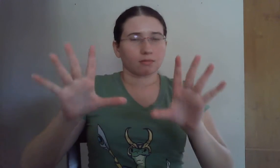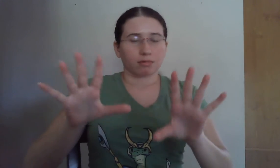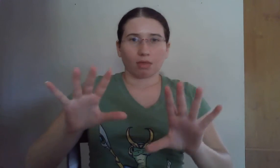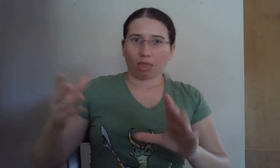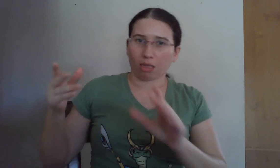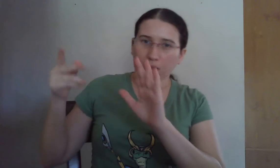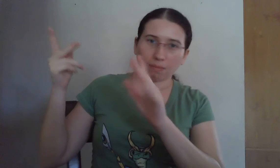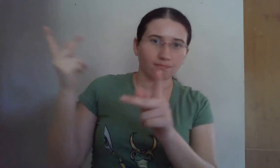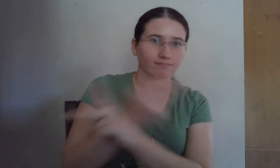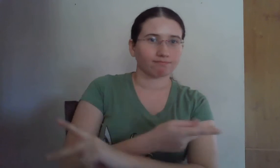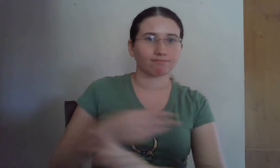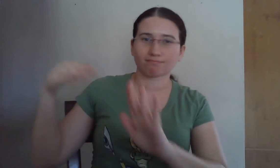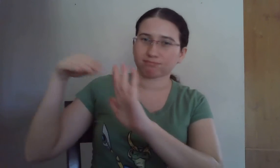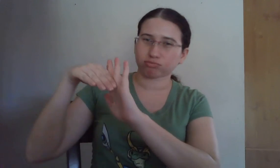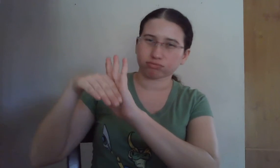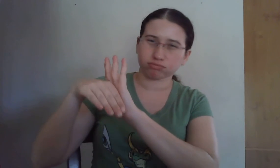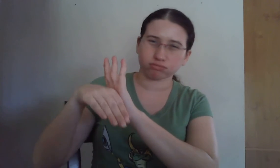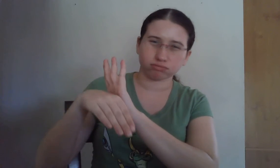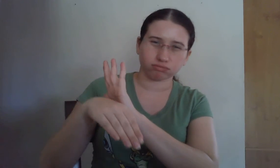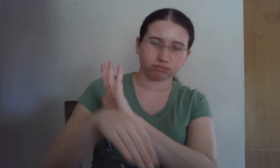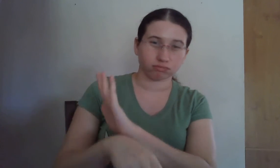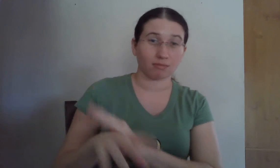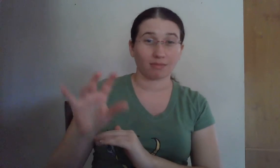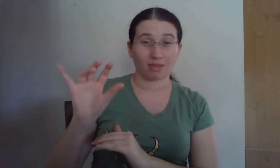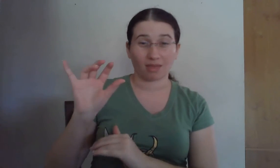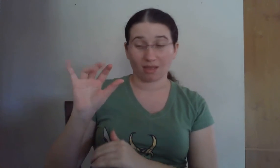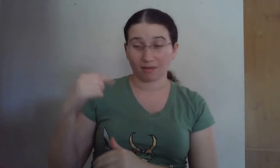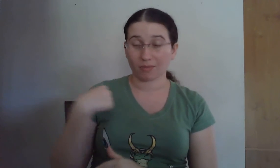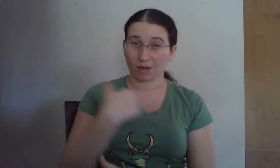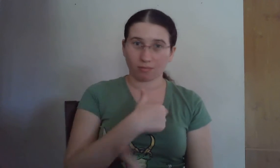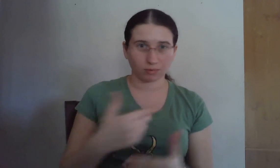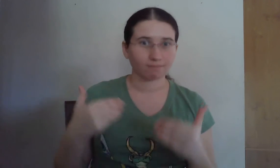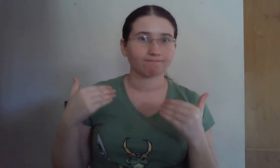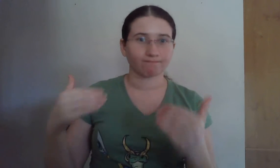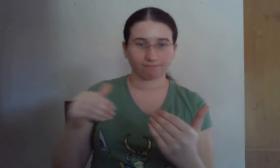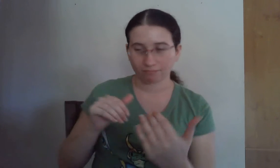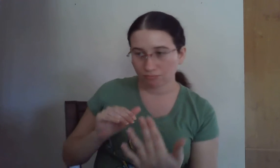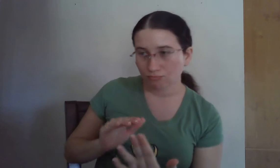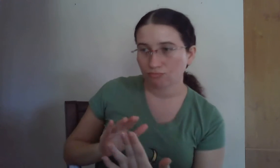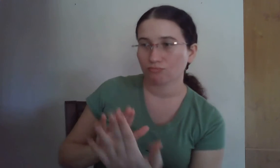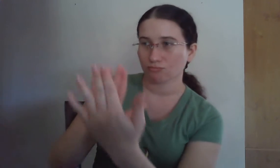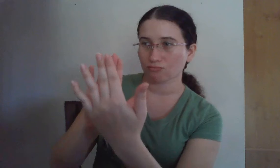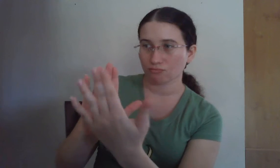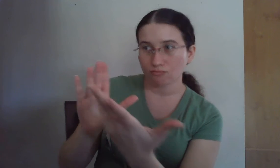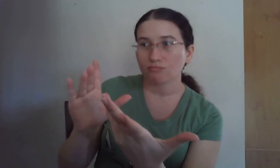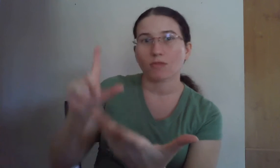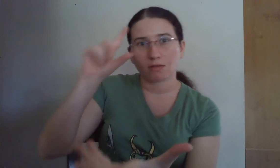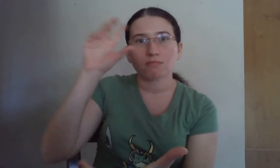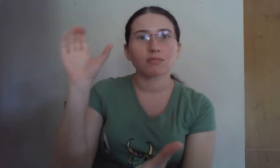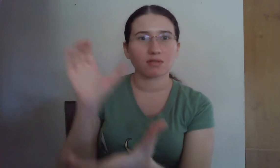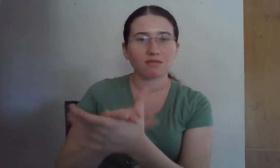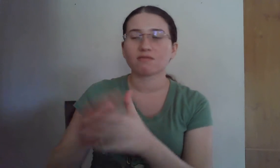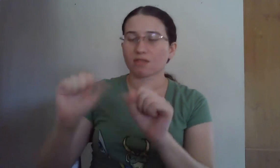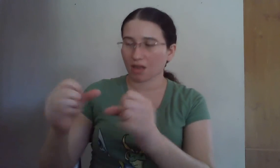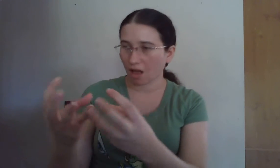and we are facing that reality with the full belief that we can solve our problems